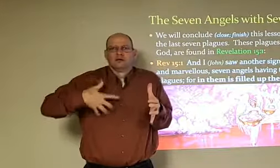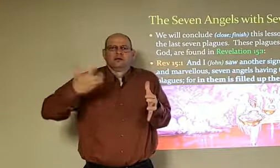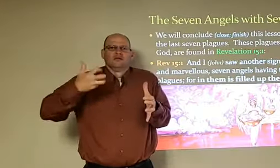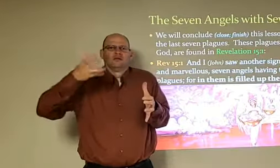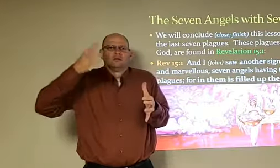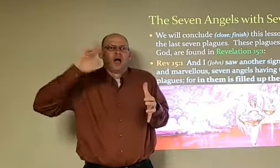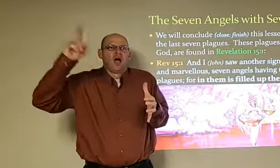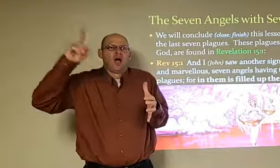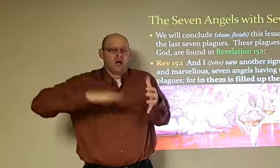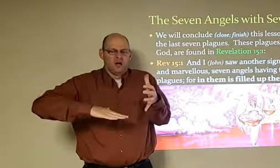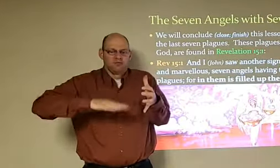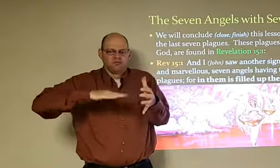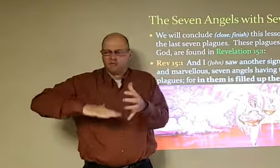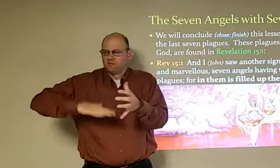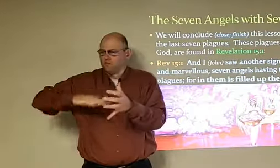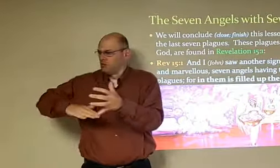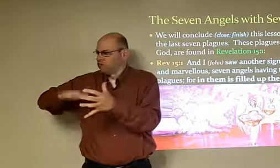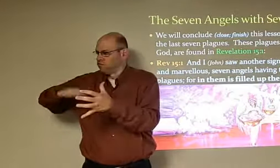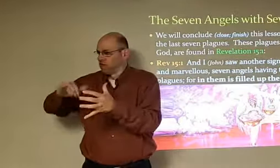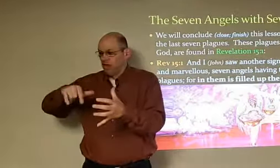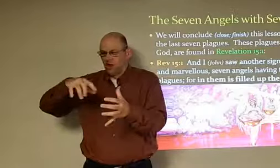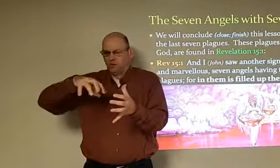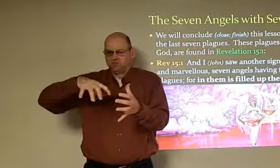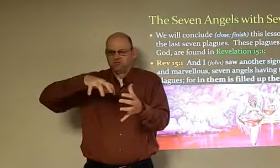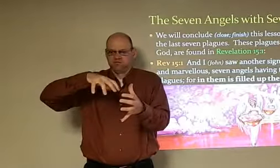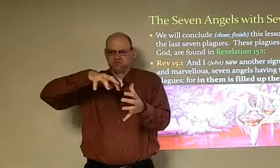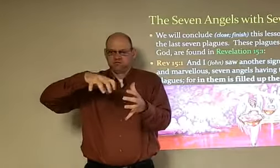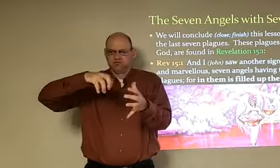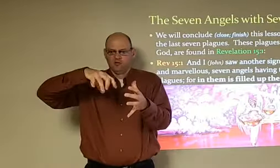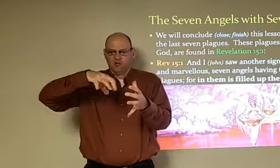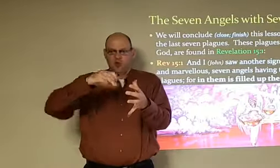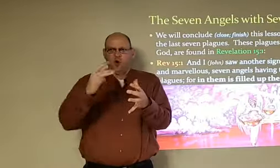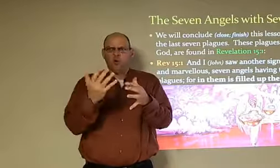in them is filled up with the wrath of God."